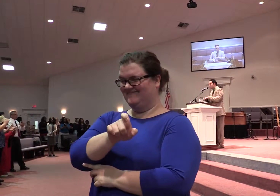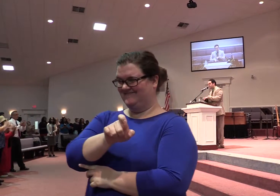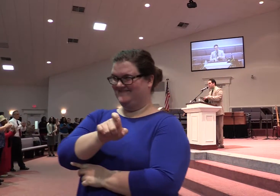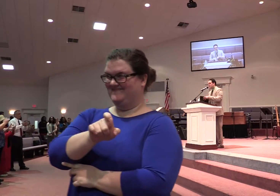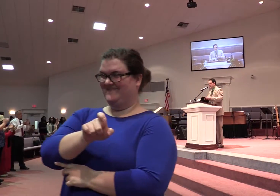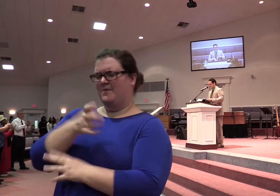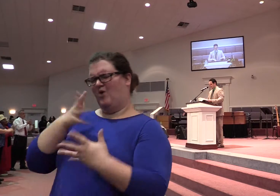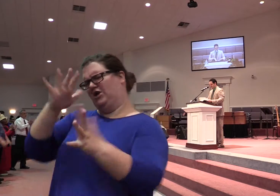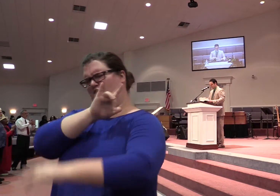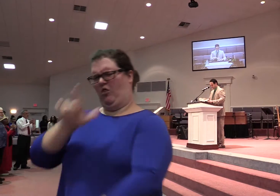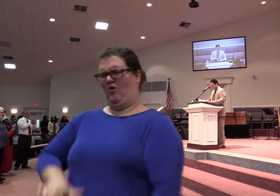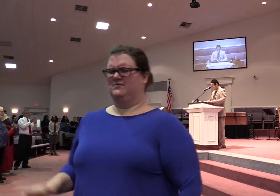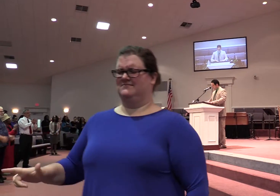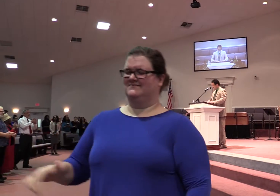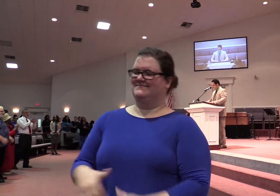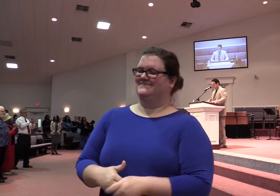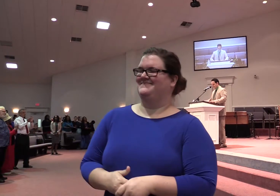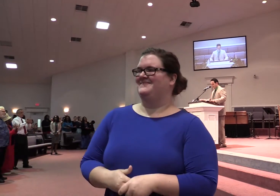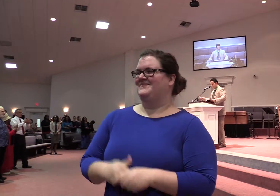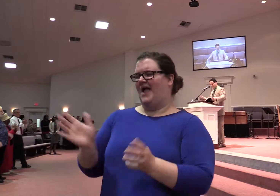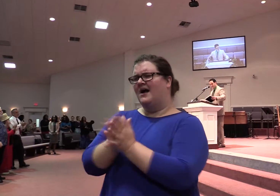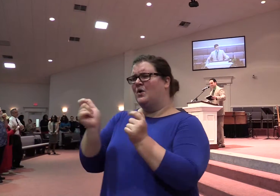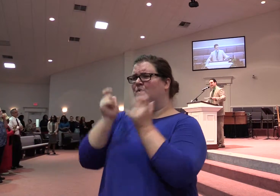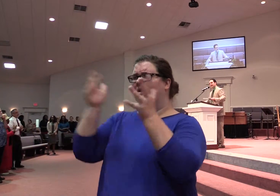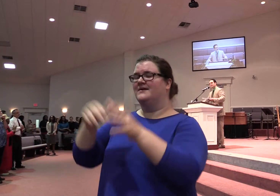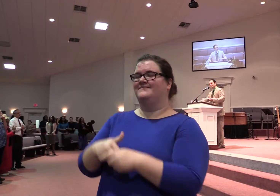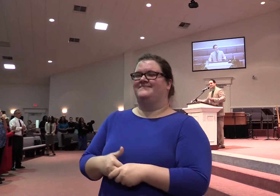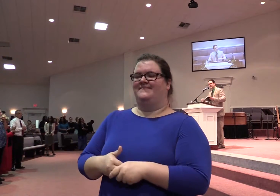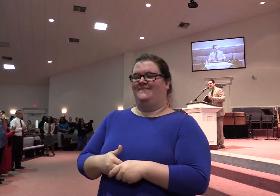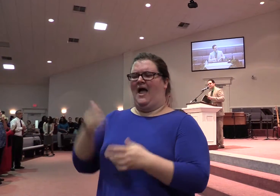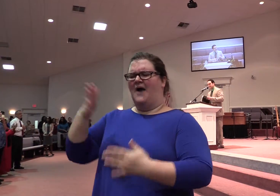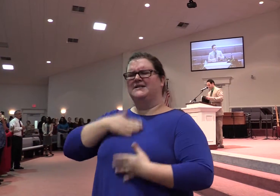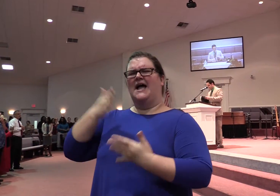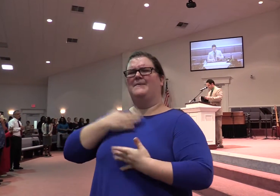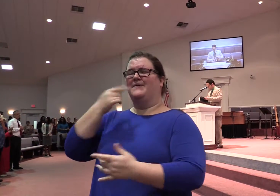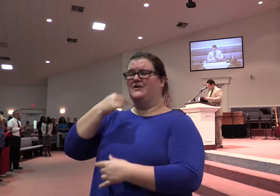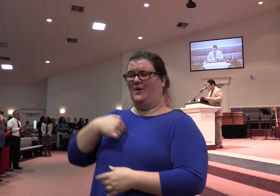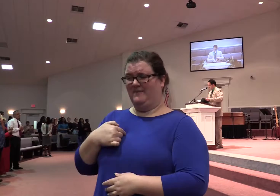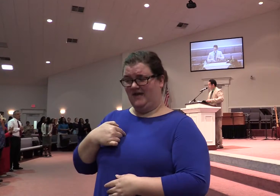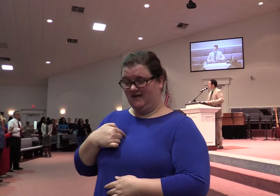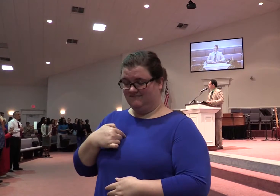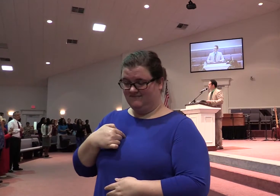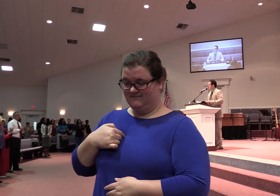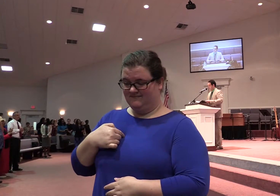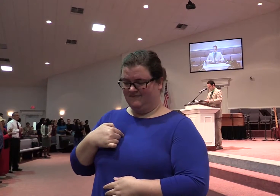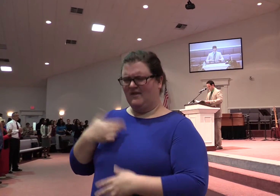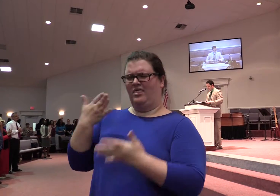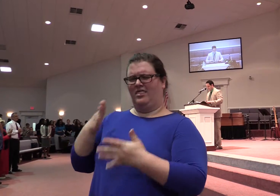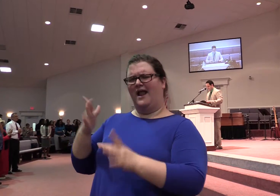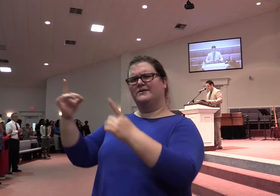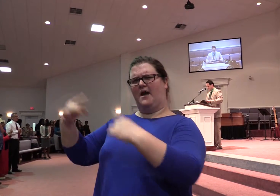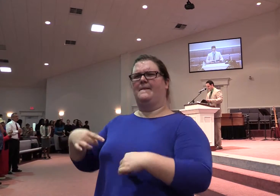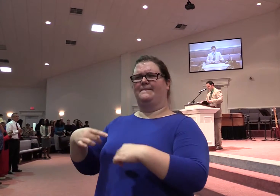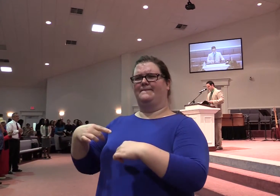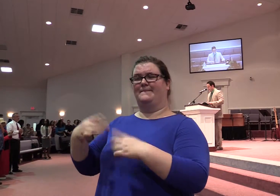Martinez. Praise the Lord, everybody. Hallelujah. I was glad when they said unto me, let us go.